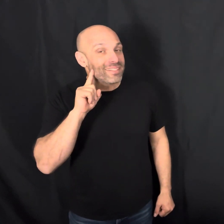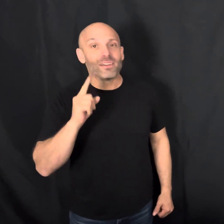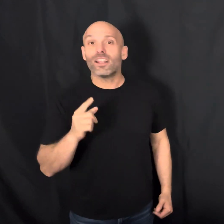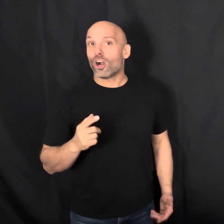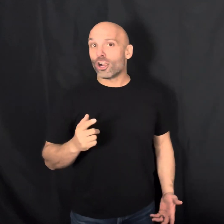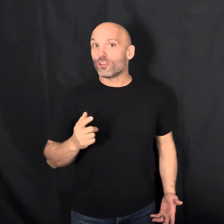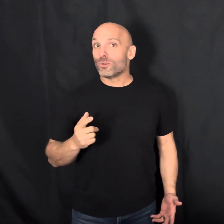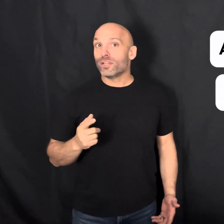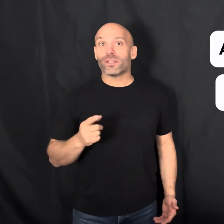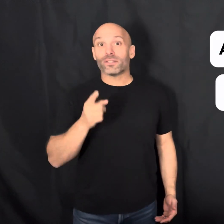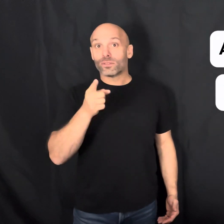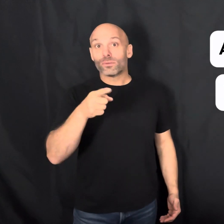Right? Are you hearing?